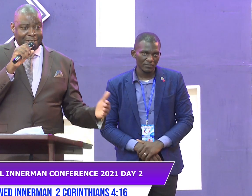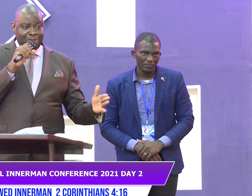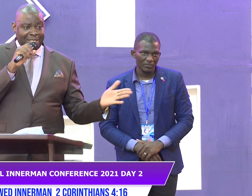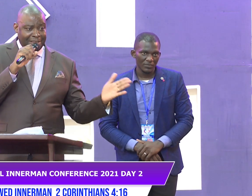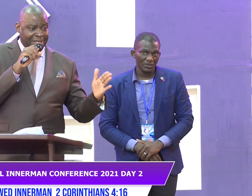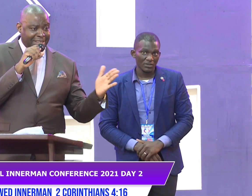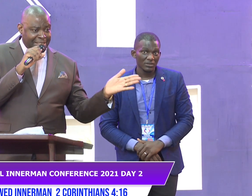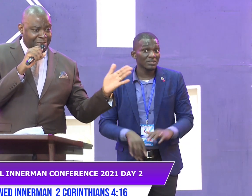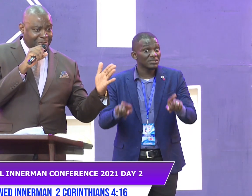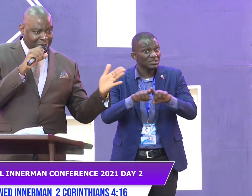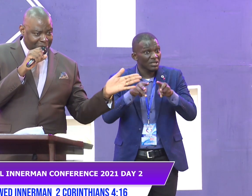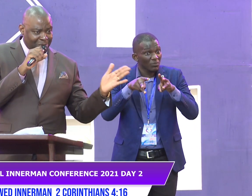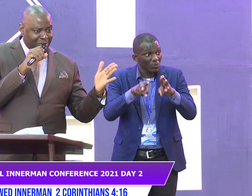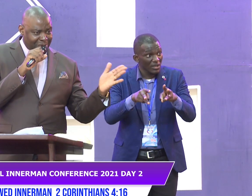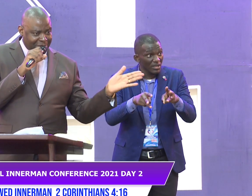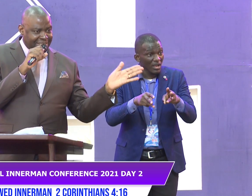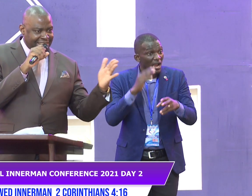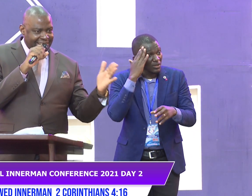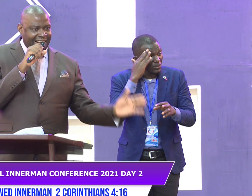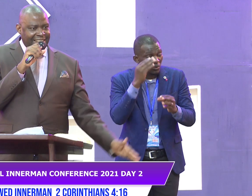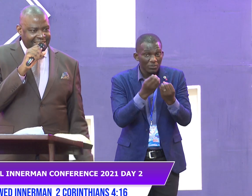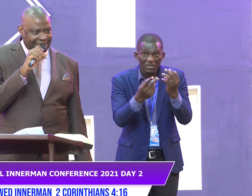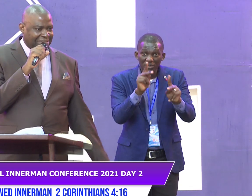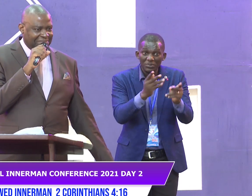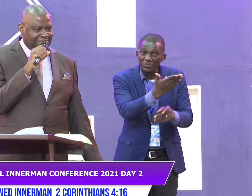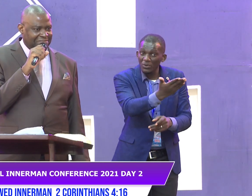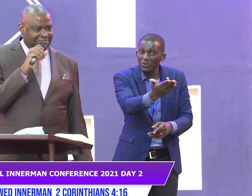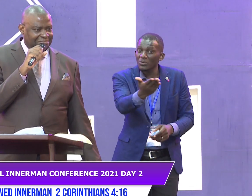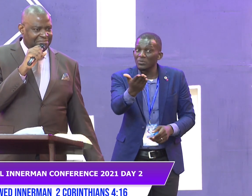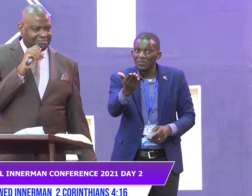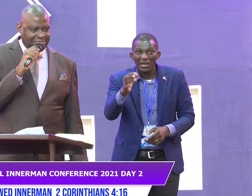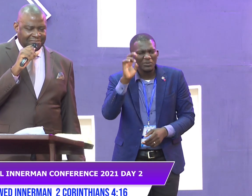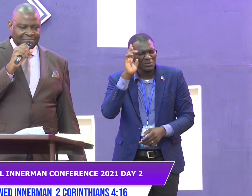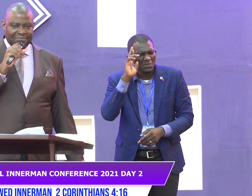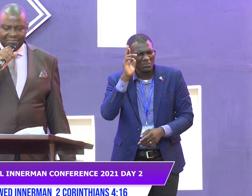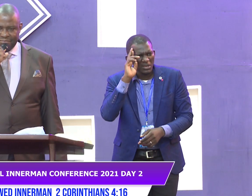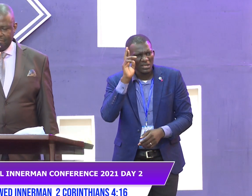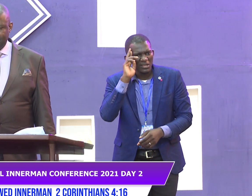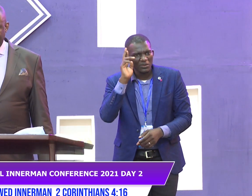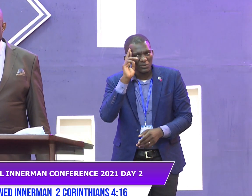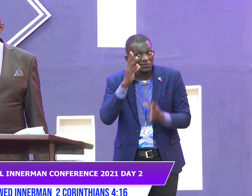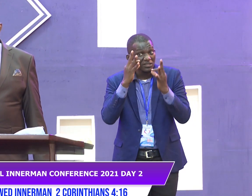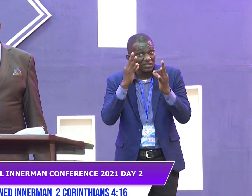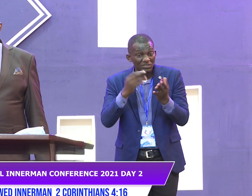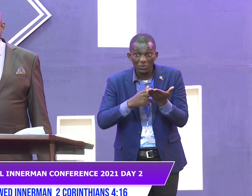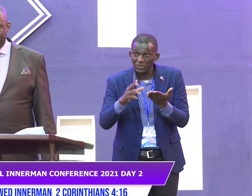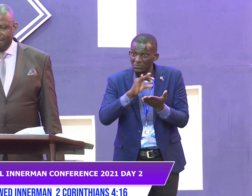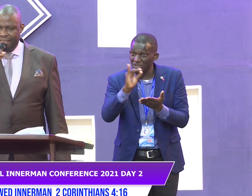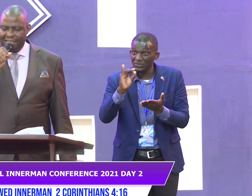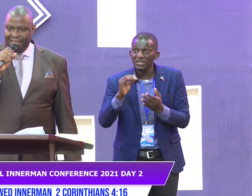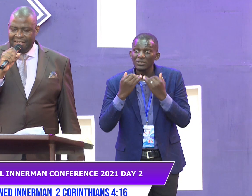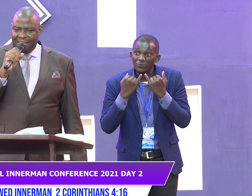banja abajukire ebiragire ebyo ebitono omwoyo byazenga aleta. And as I speak, I know there are many who are recalling those